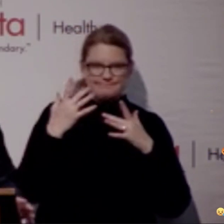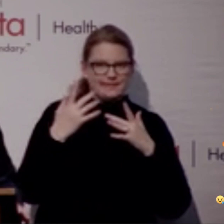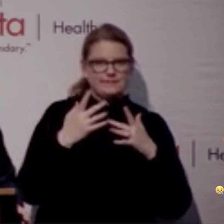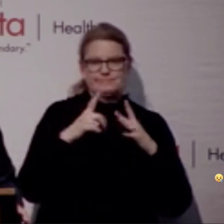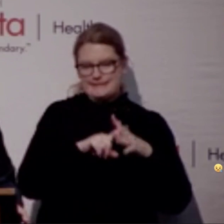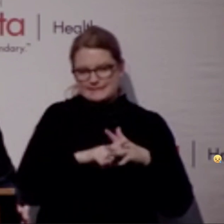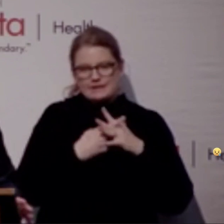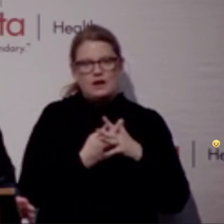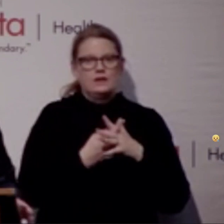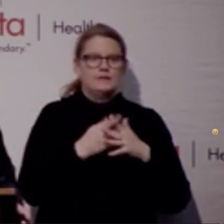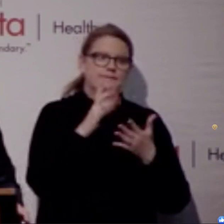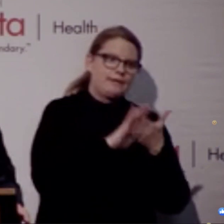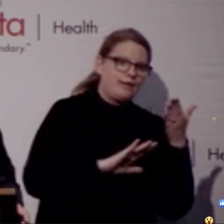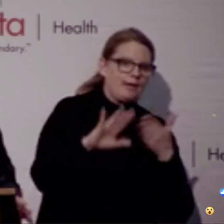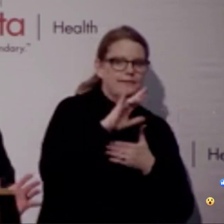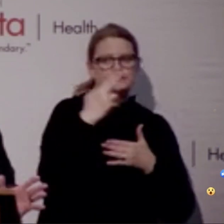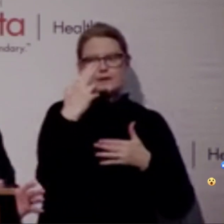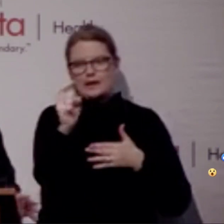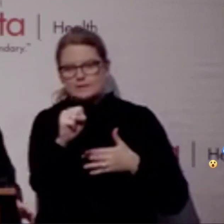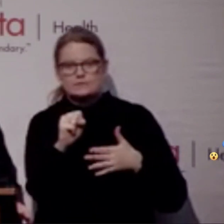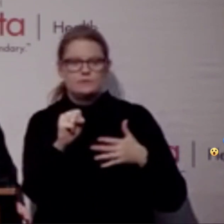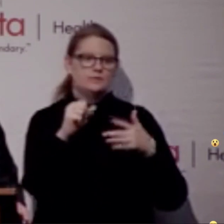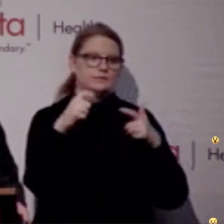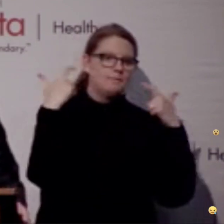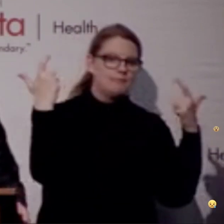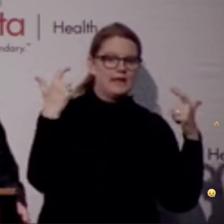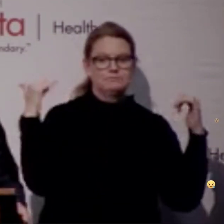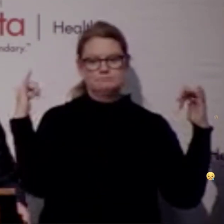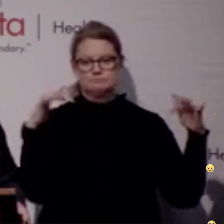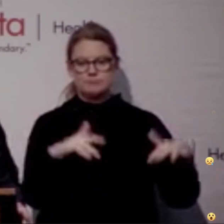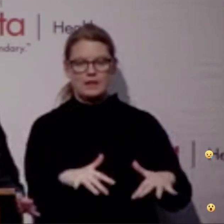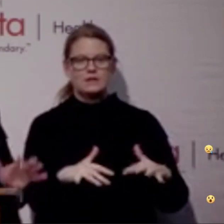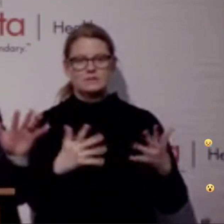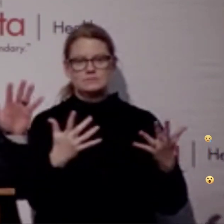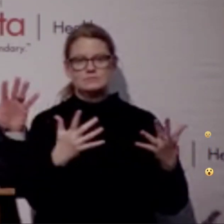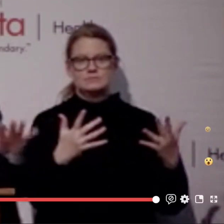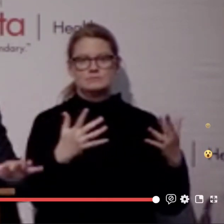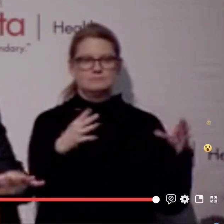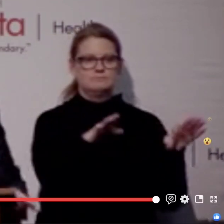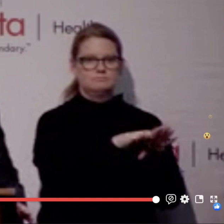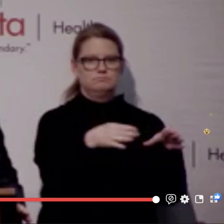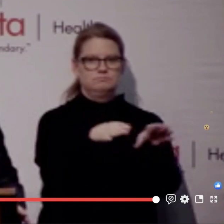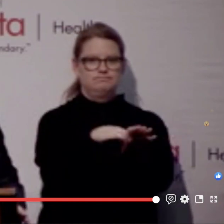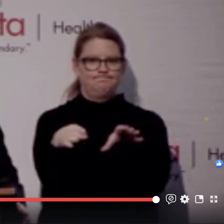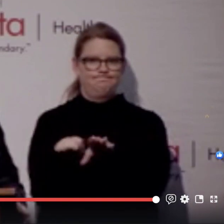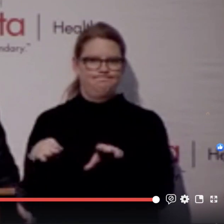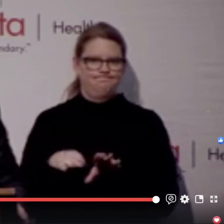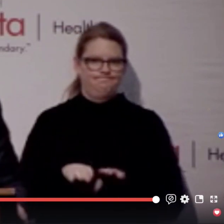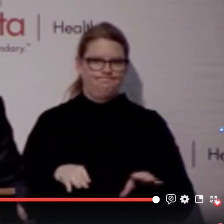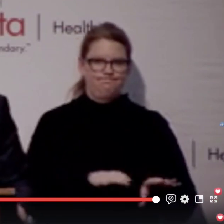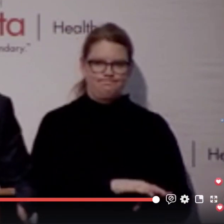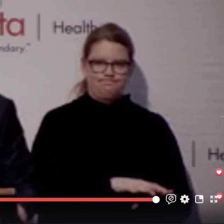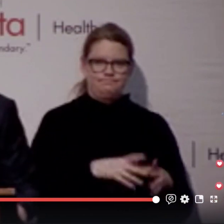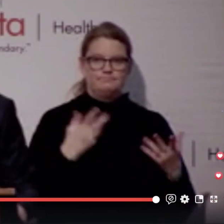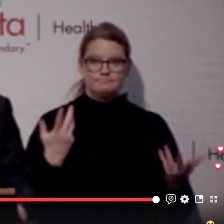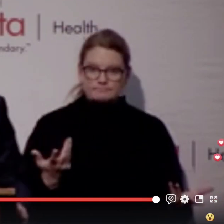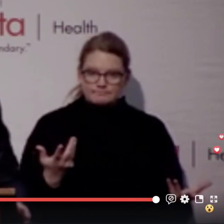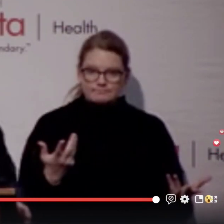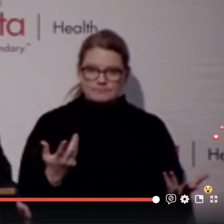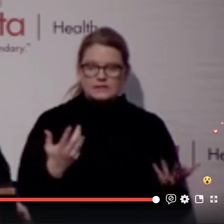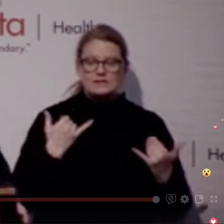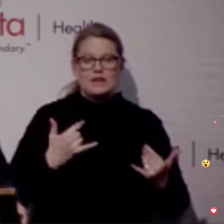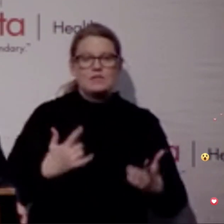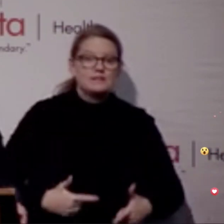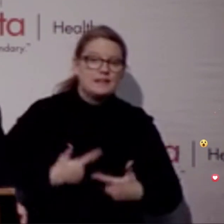or college sporting events, high school sporting events, large gatherings, for the most part are all being shut down. But then there's the actual living